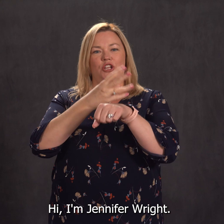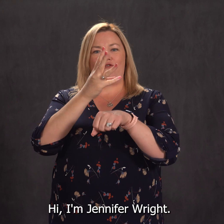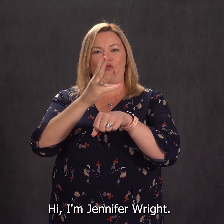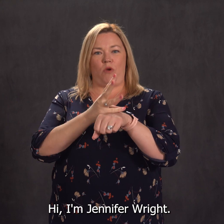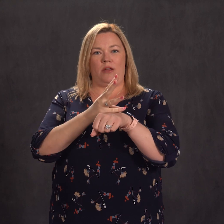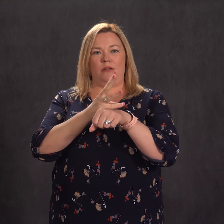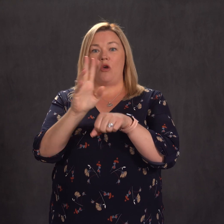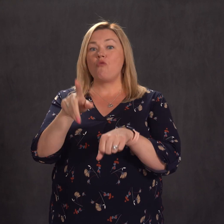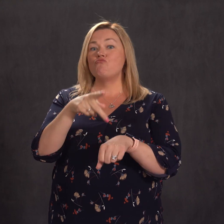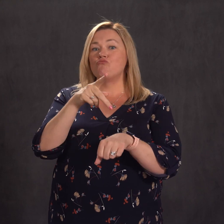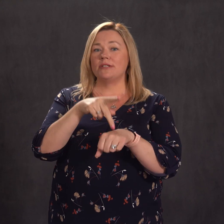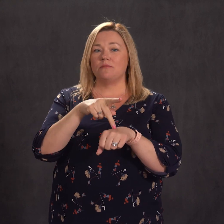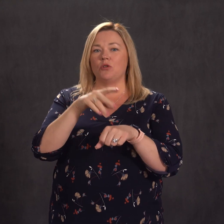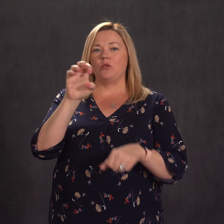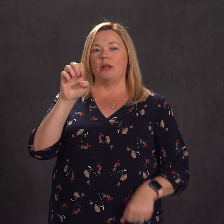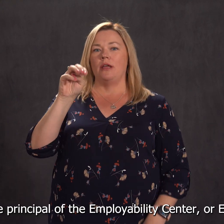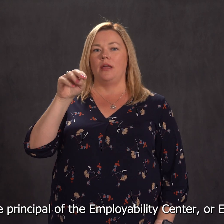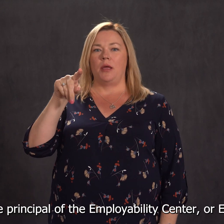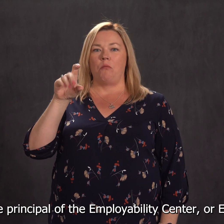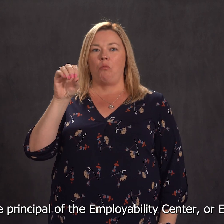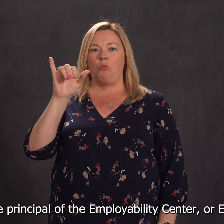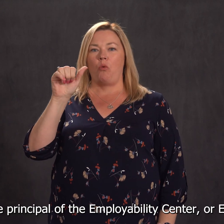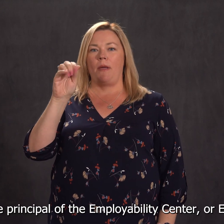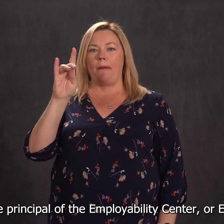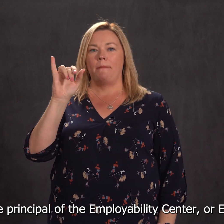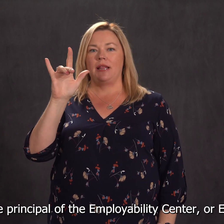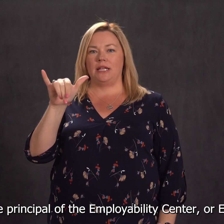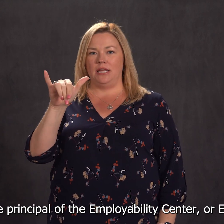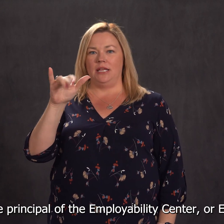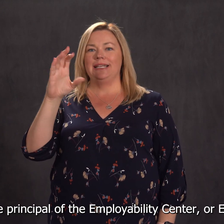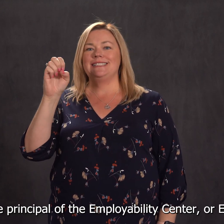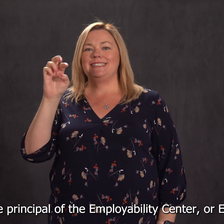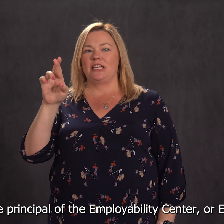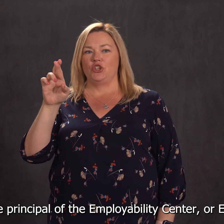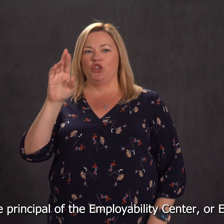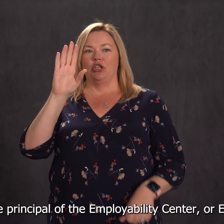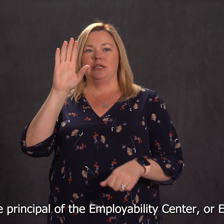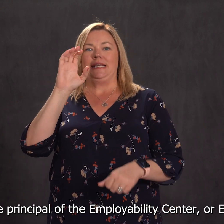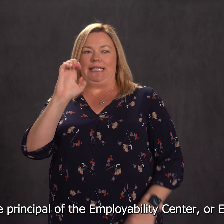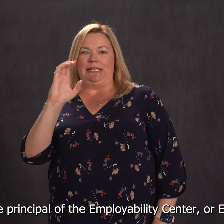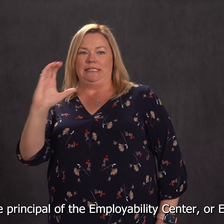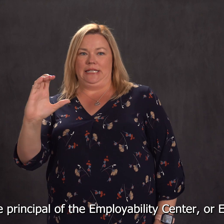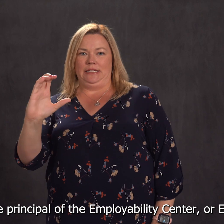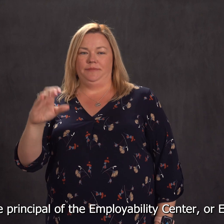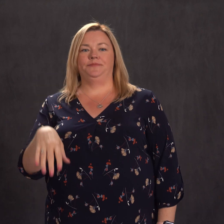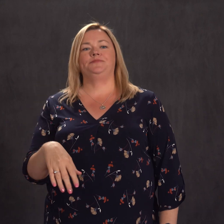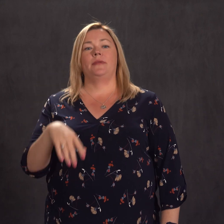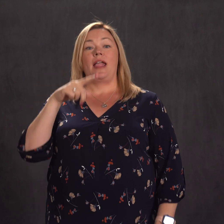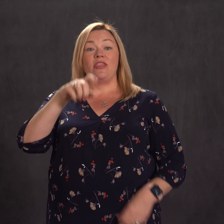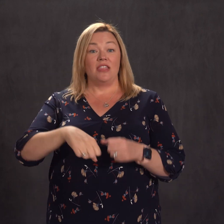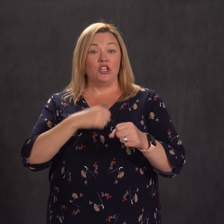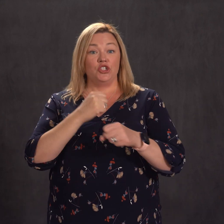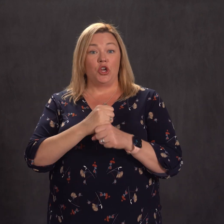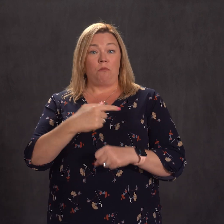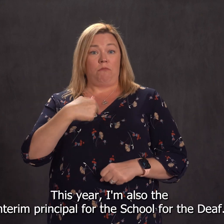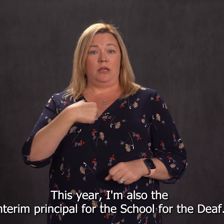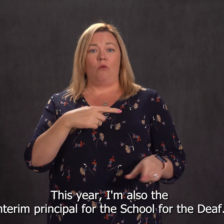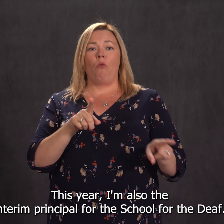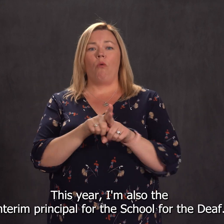the Principal of the Employability Center, or EC. This year,